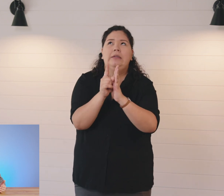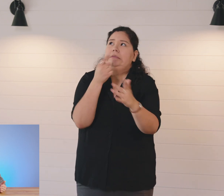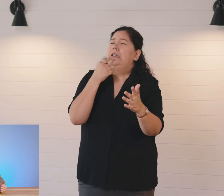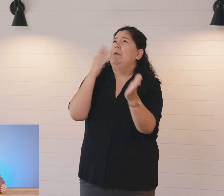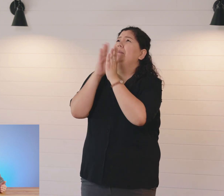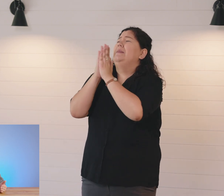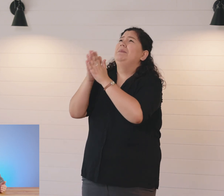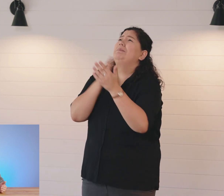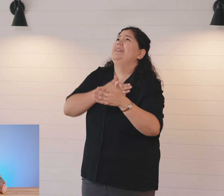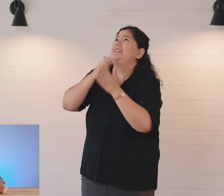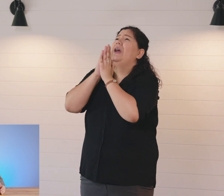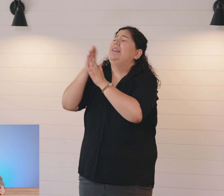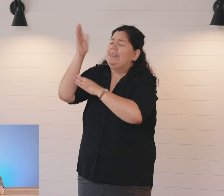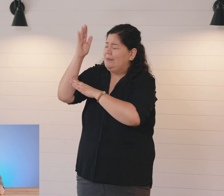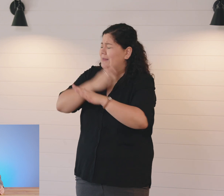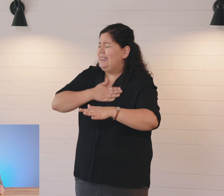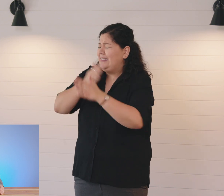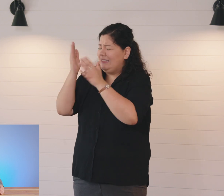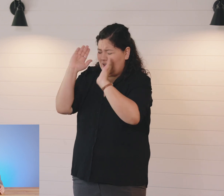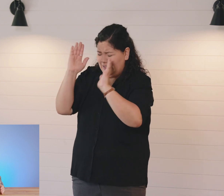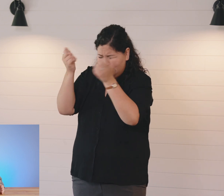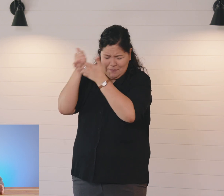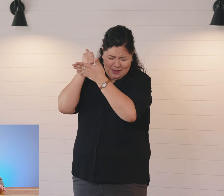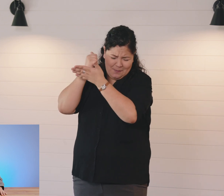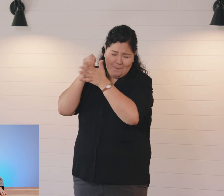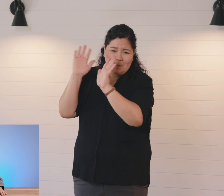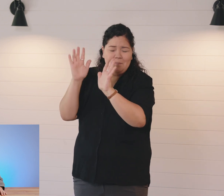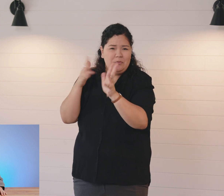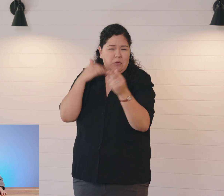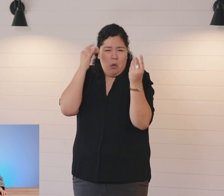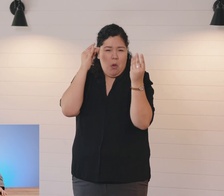please God, please God, please God, please God, please God, please God. Oh, please God, please God.